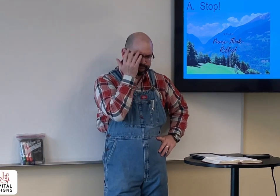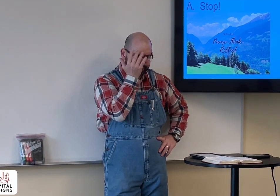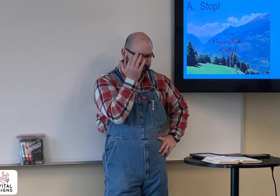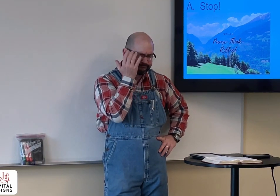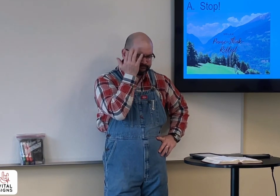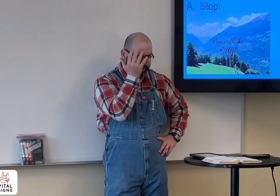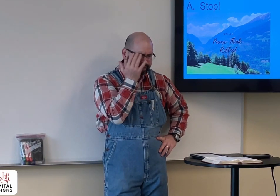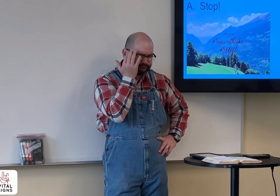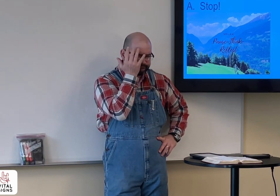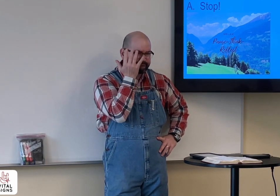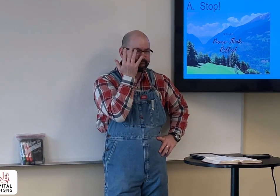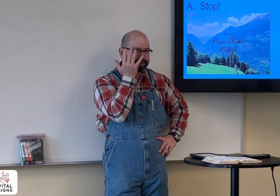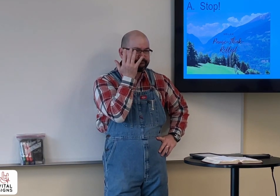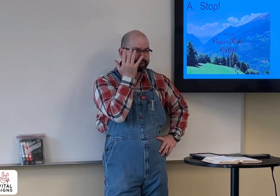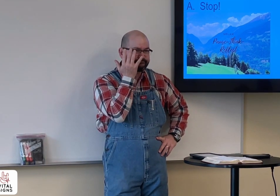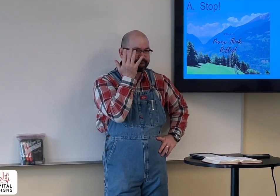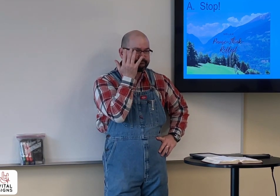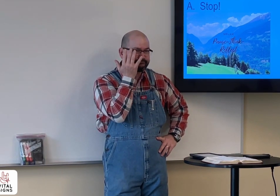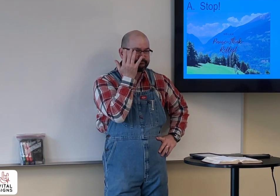this? Let me think about this deeply.